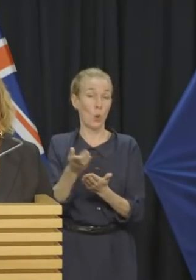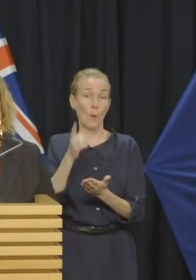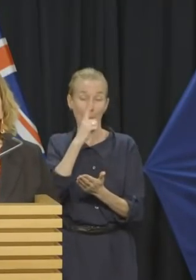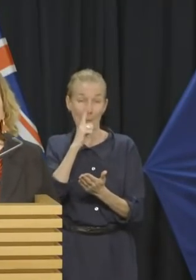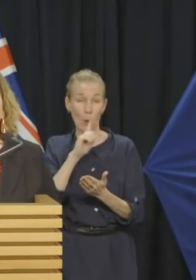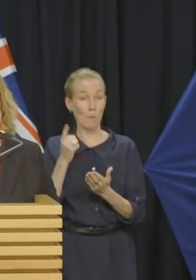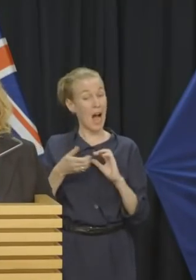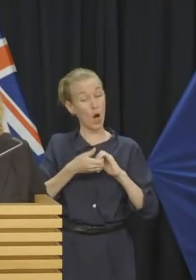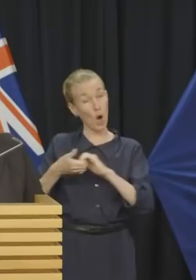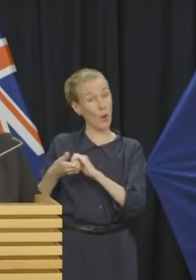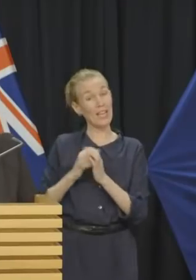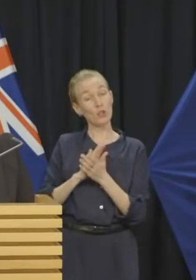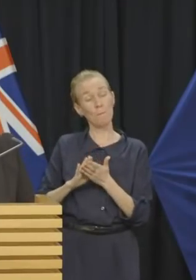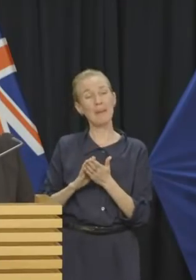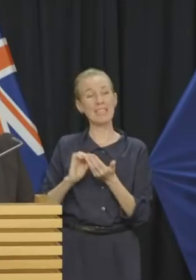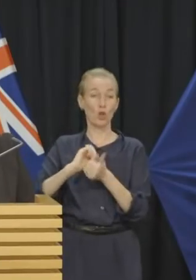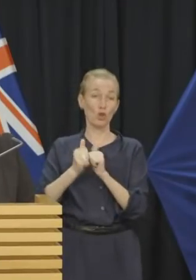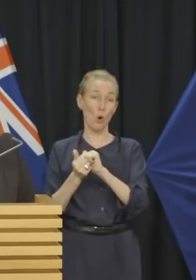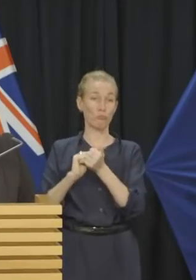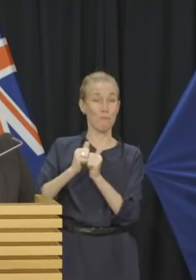of a coalition government.